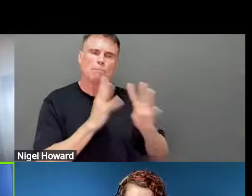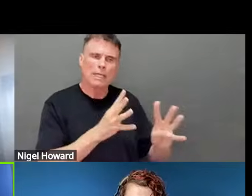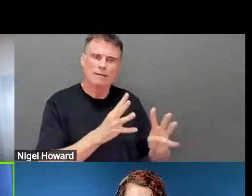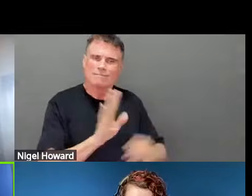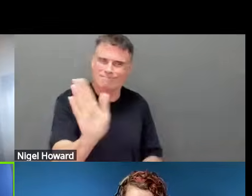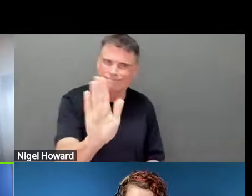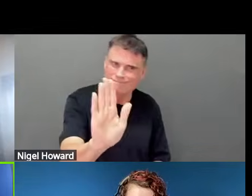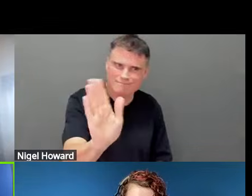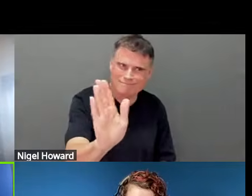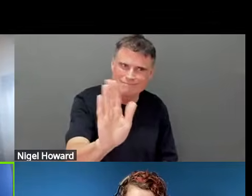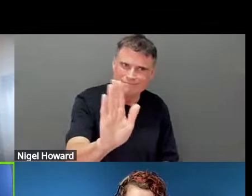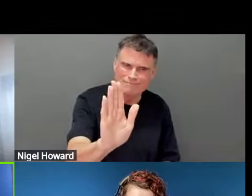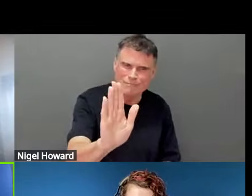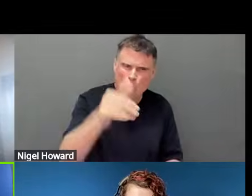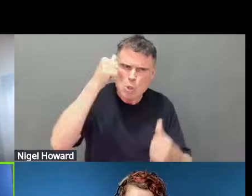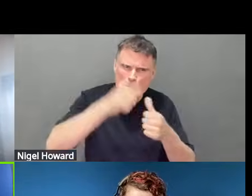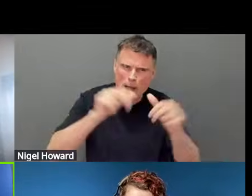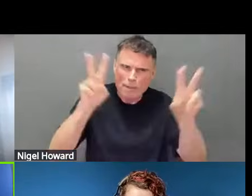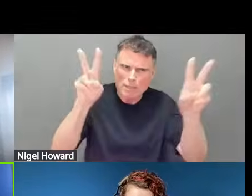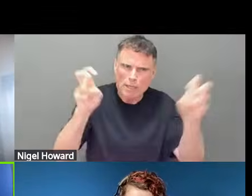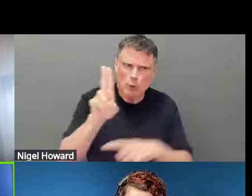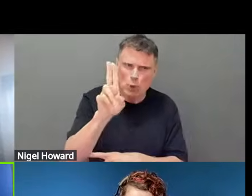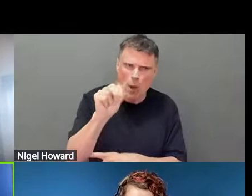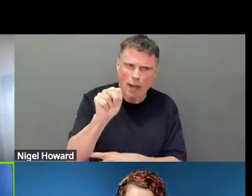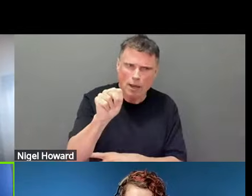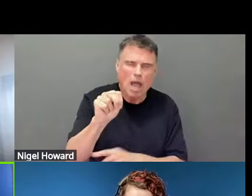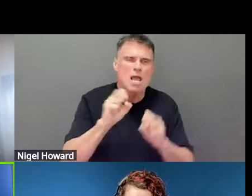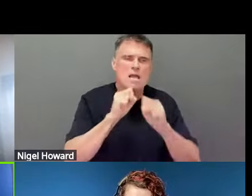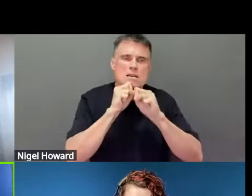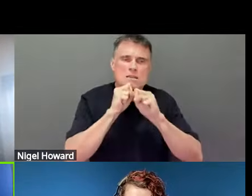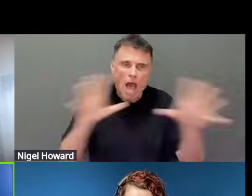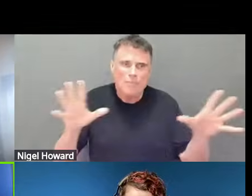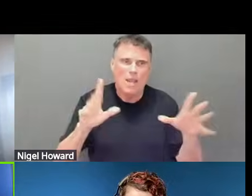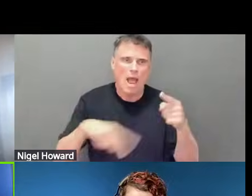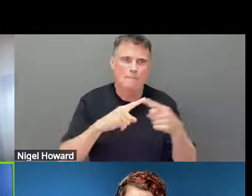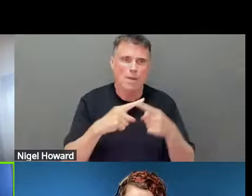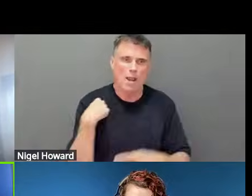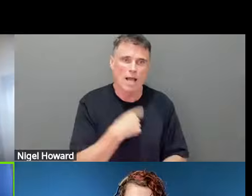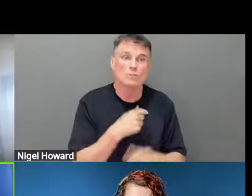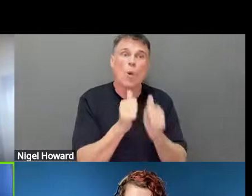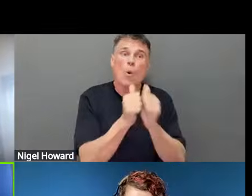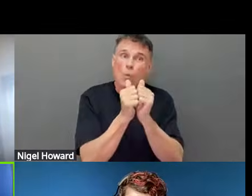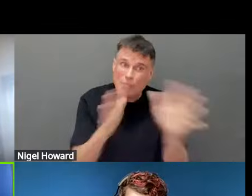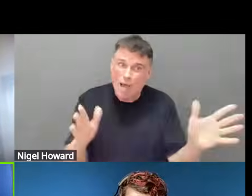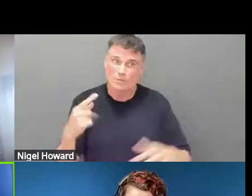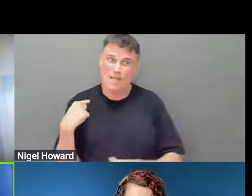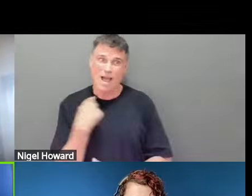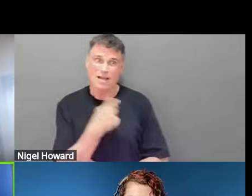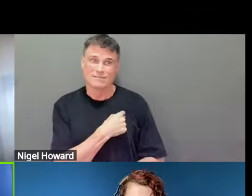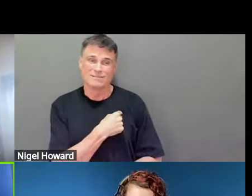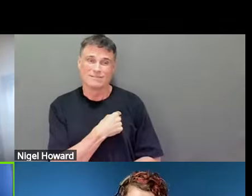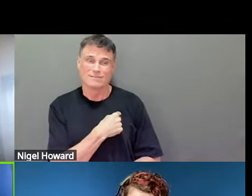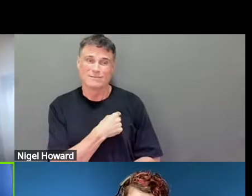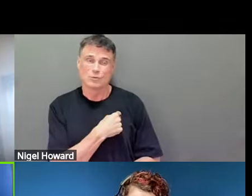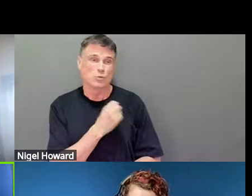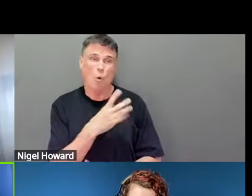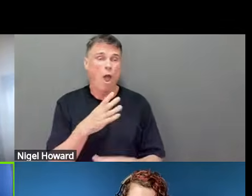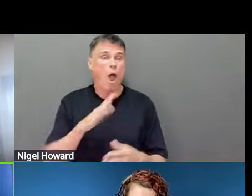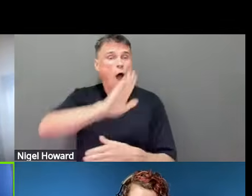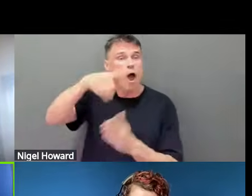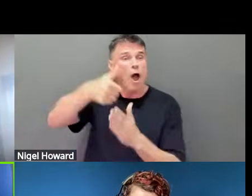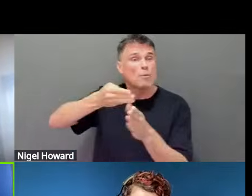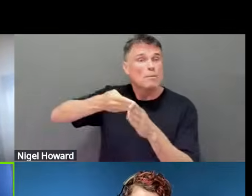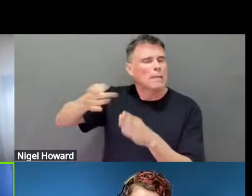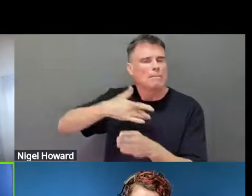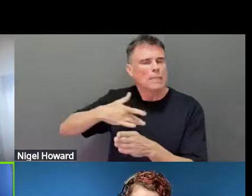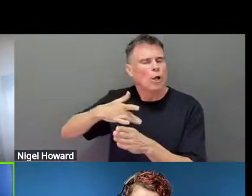on. But unfortunately, what we often have is people who have no lived experience making decisions